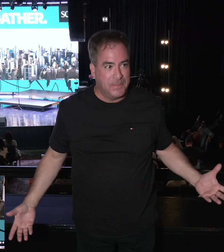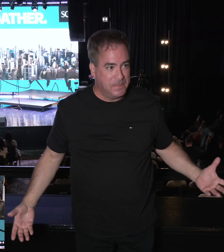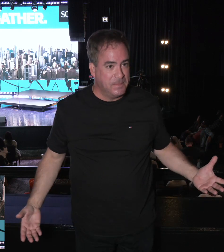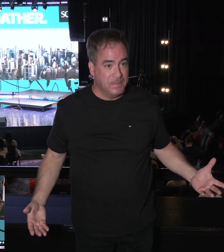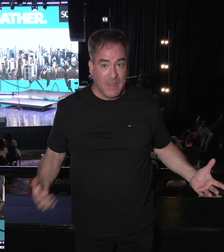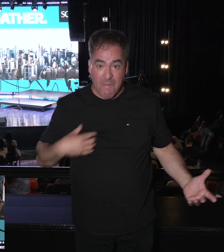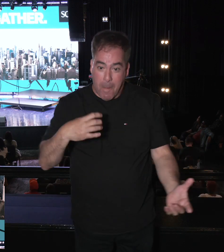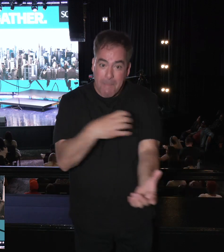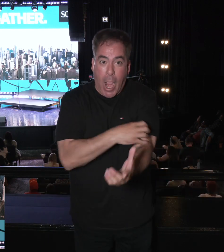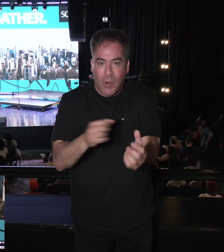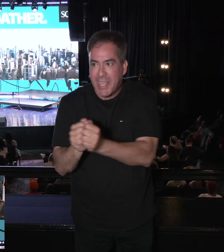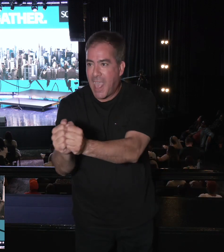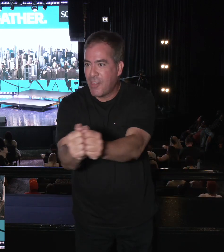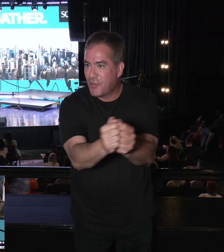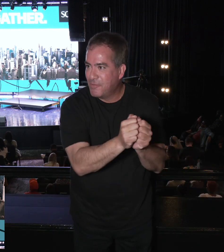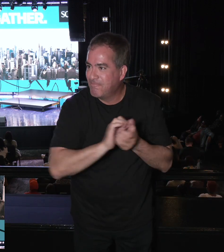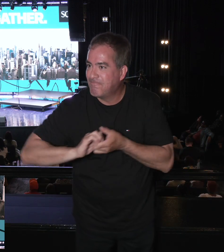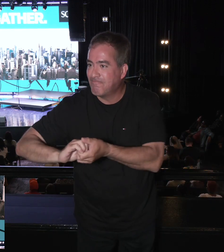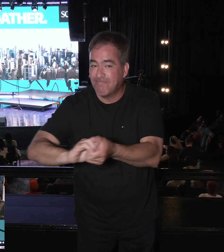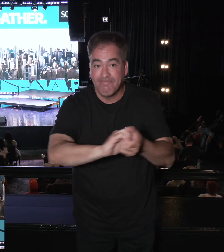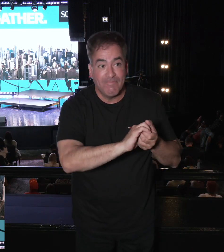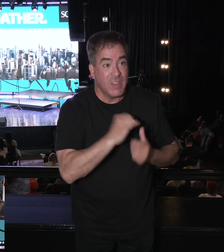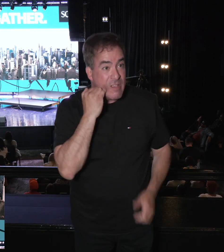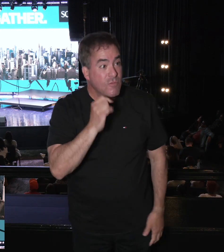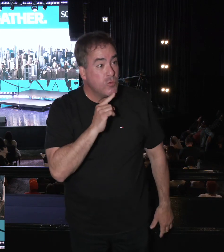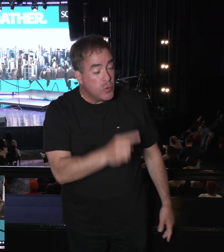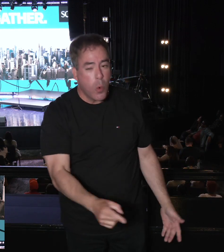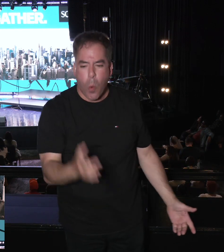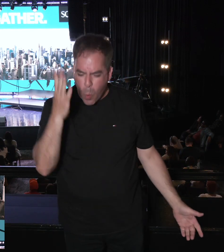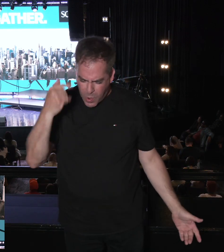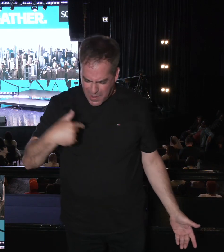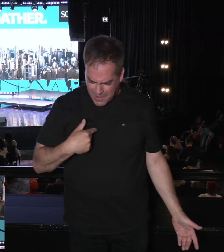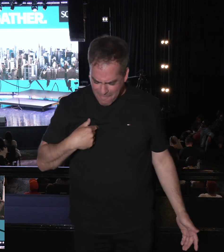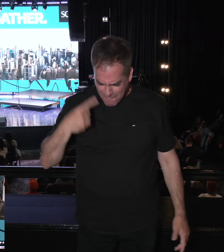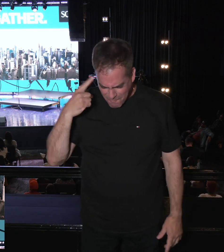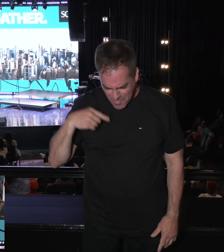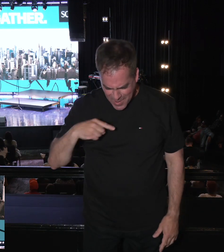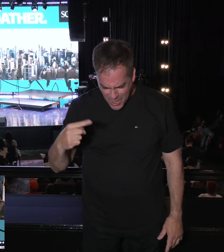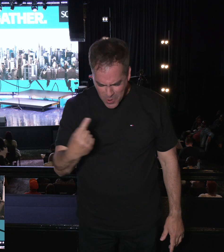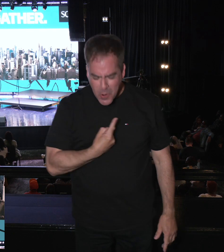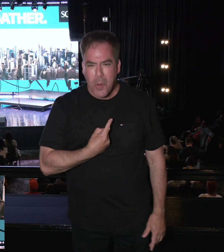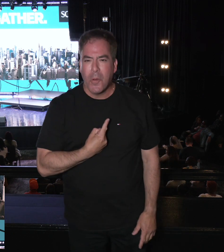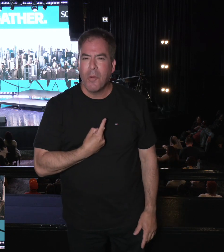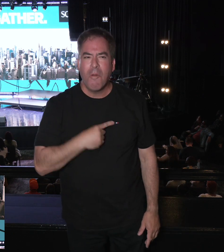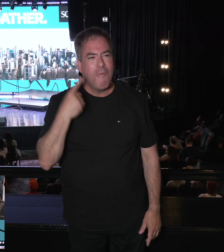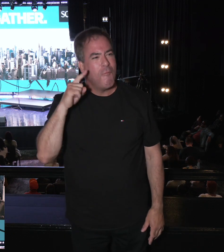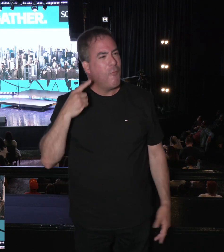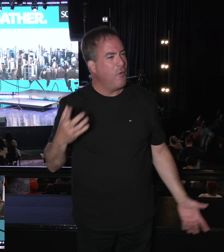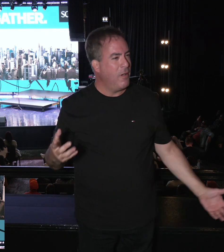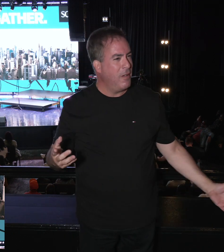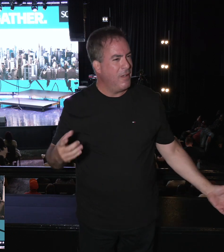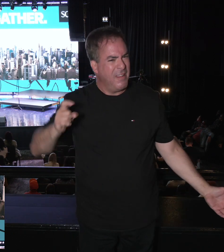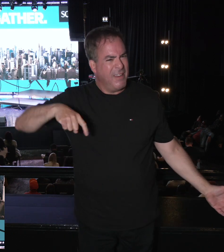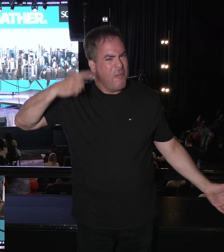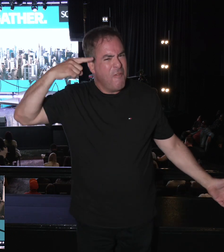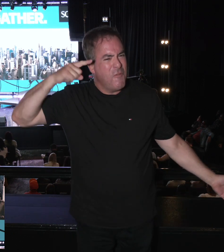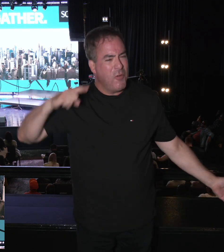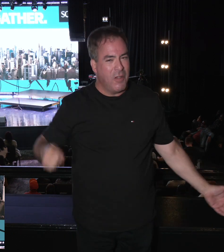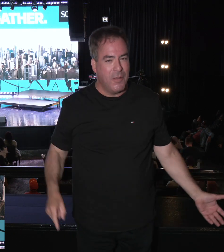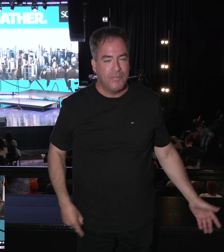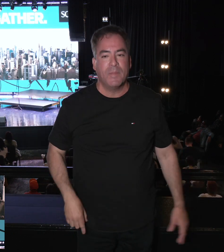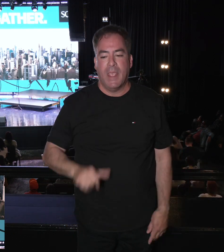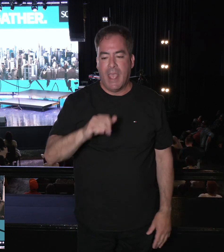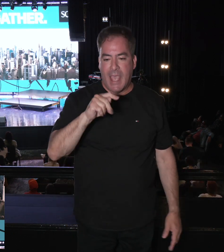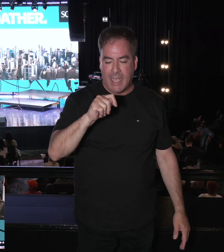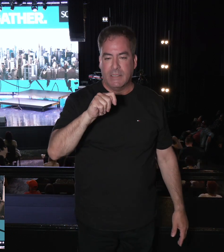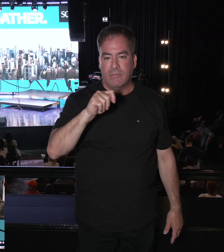There is power in the gather. And if that's true, why would I ever be off on my own? Acts chapter